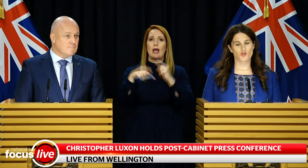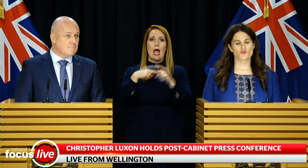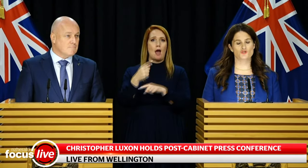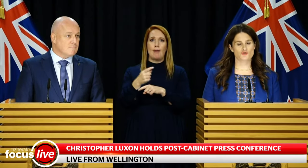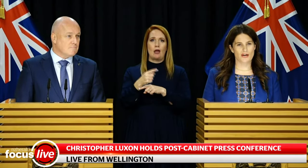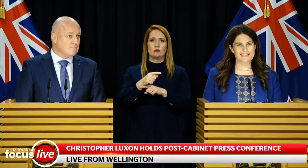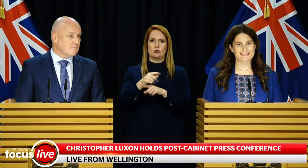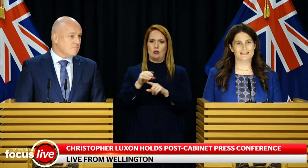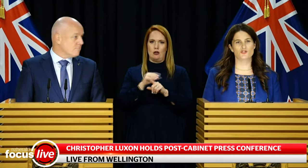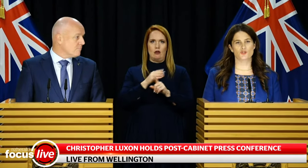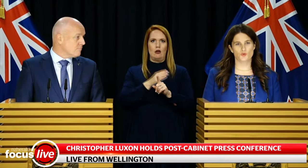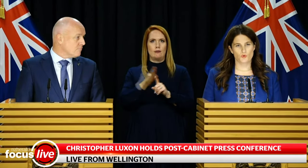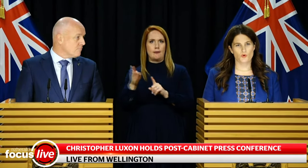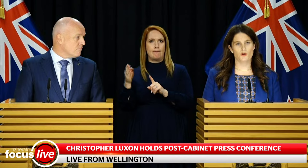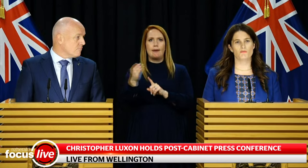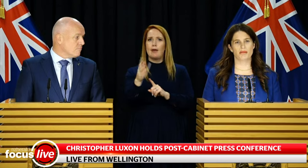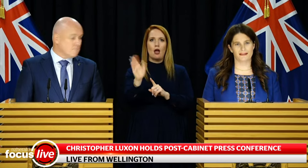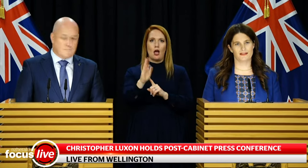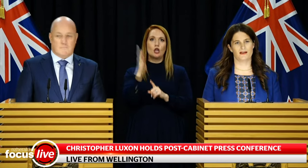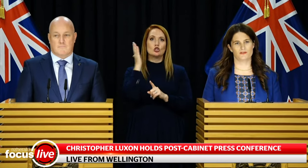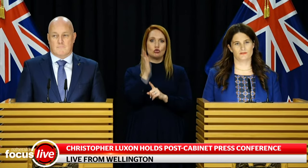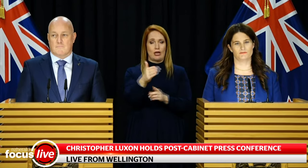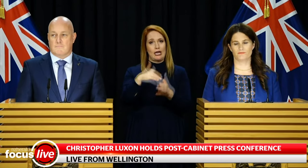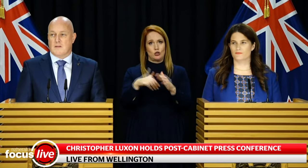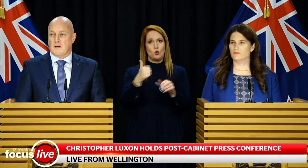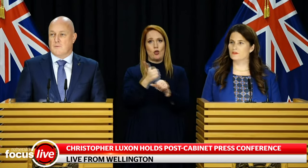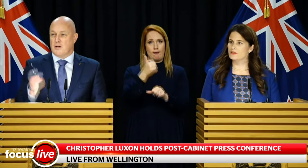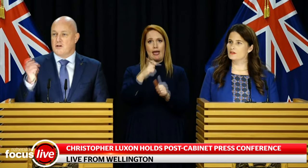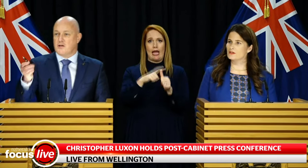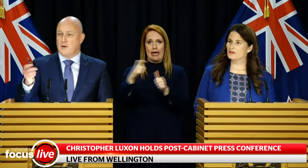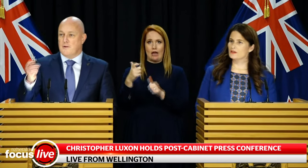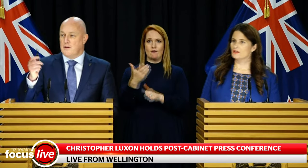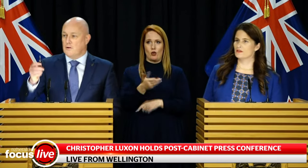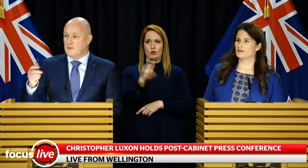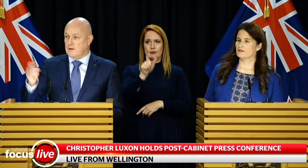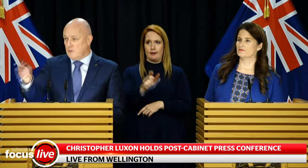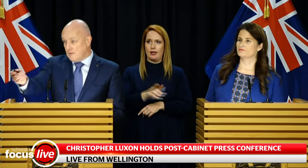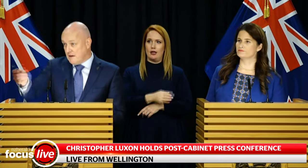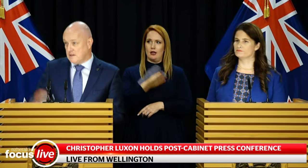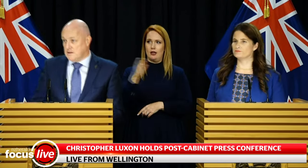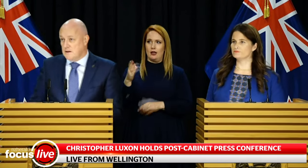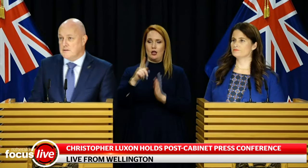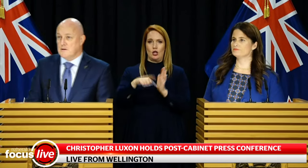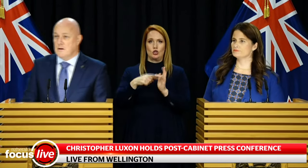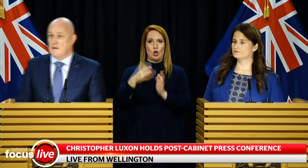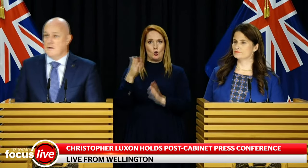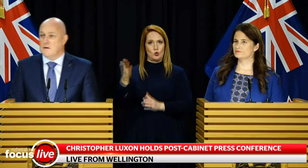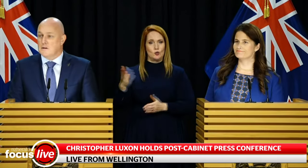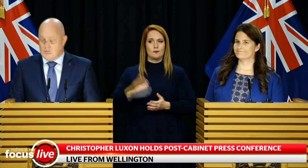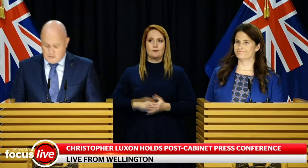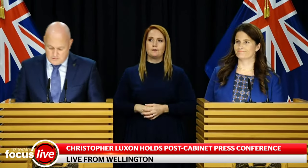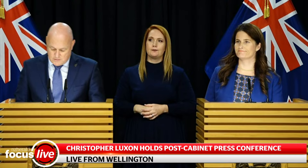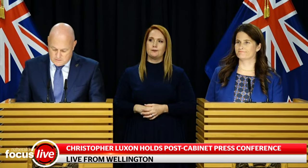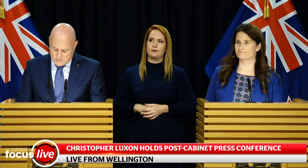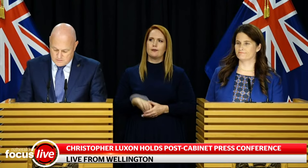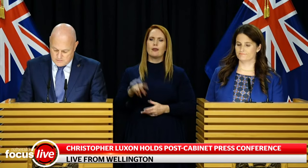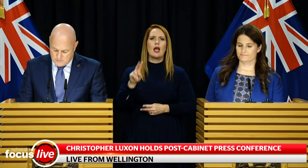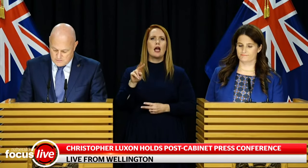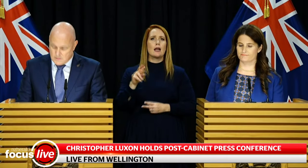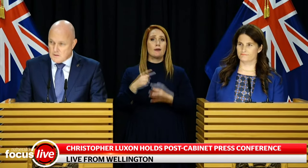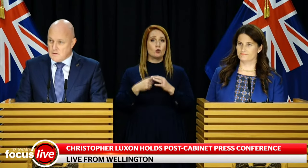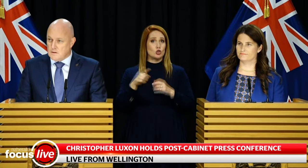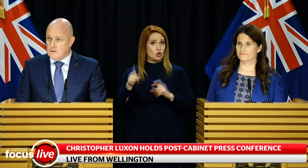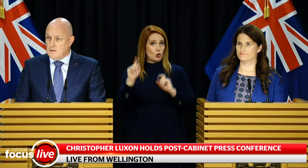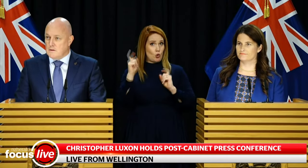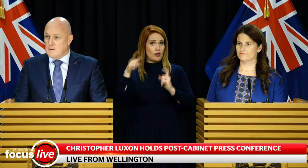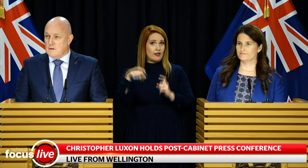cash goes straight into your bank account. Can we go to Joe and then Luke, and then I'll come back down here. Sorry. Just a couple of questions. First one, are you worried